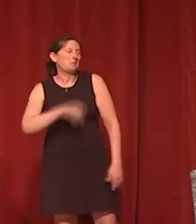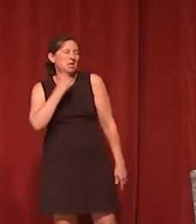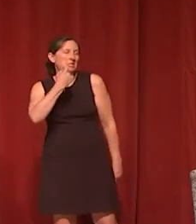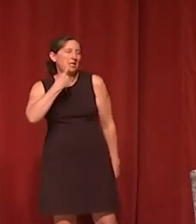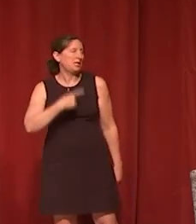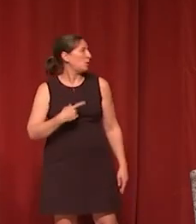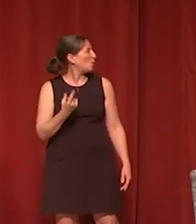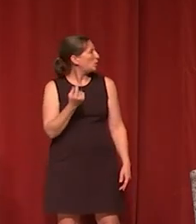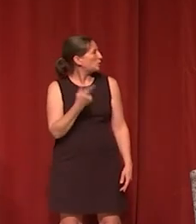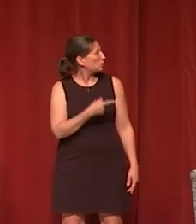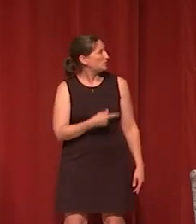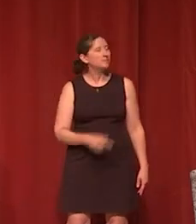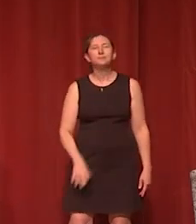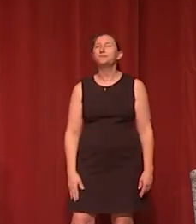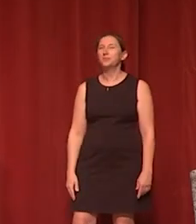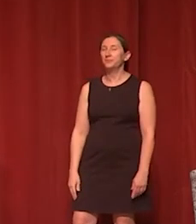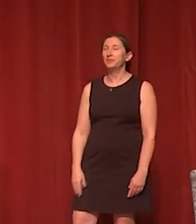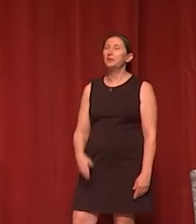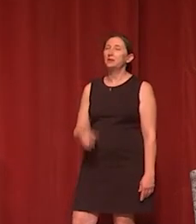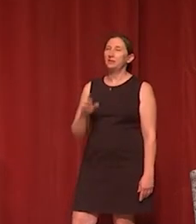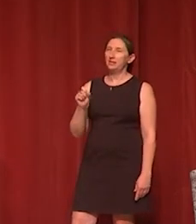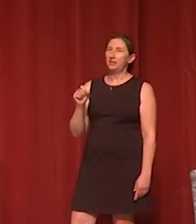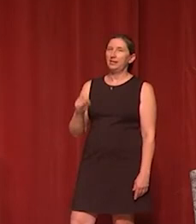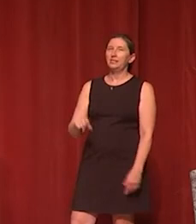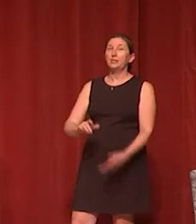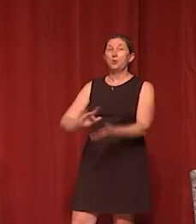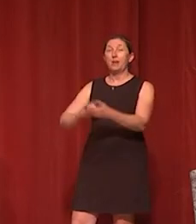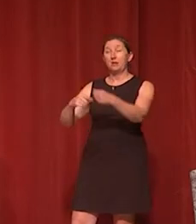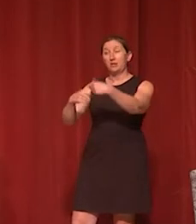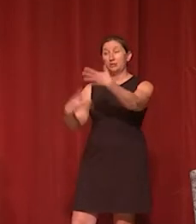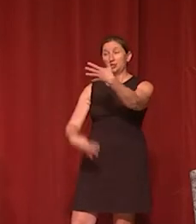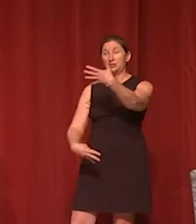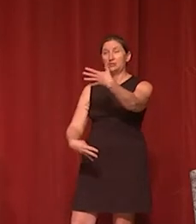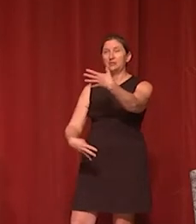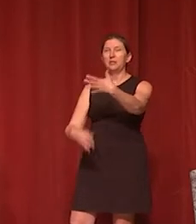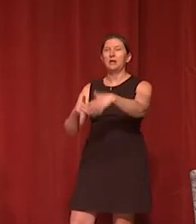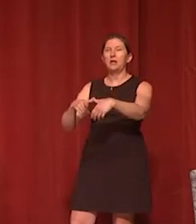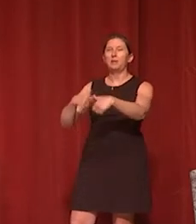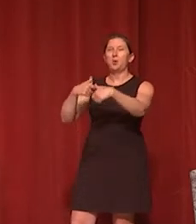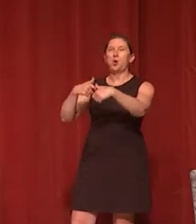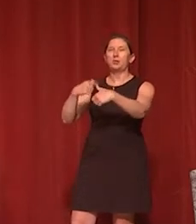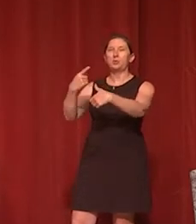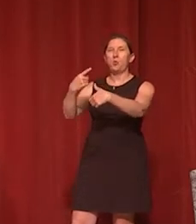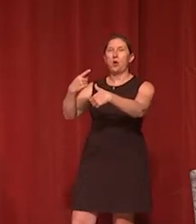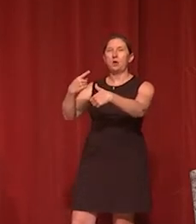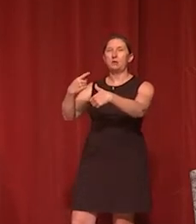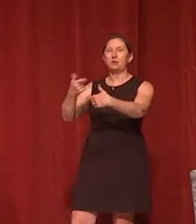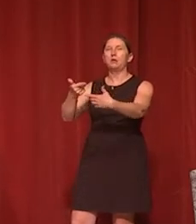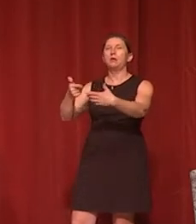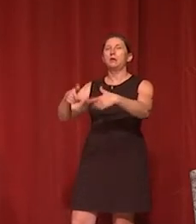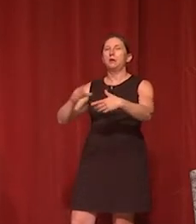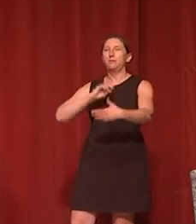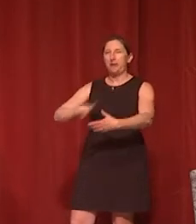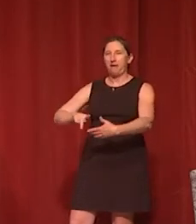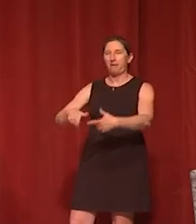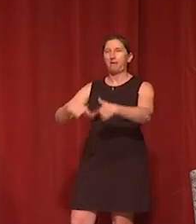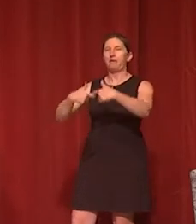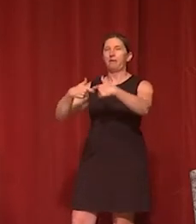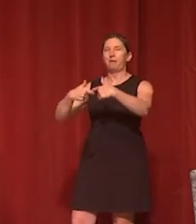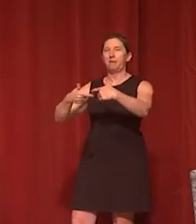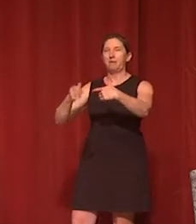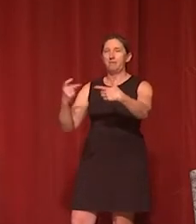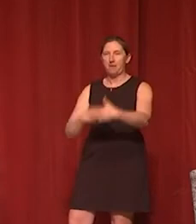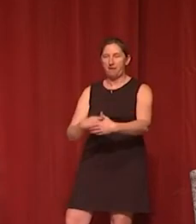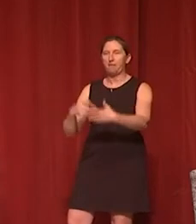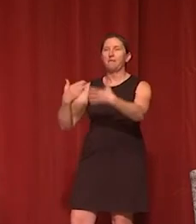Taking off one medication at a time and following up with them to see how they're doing, but also adding not just medications